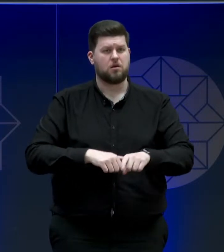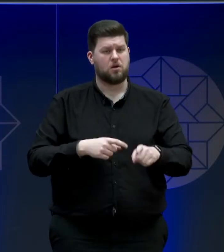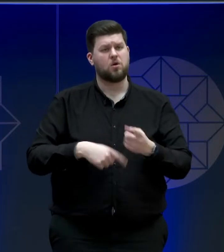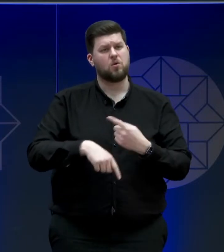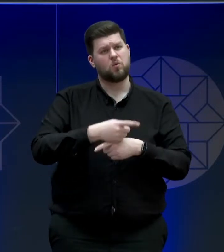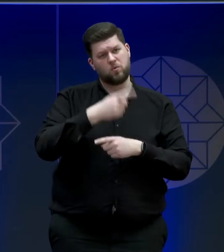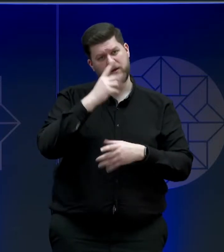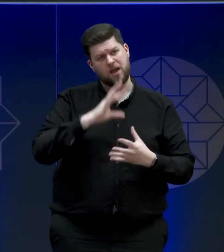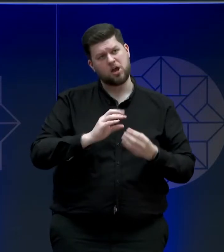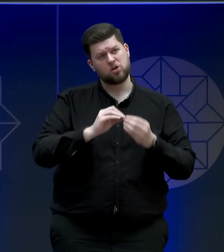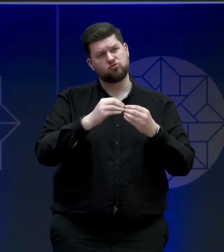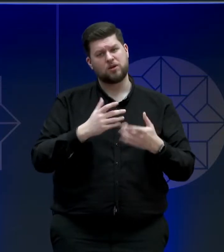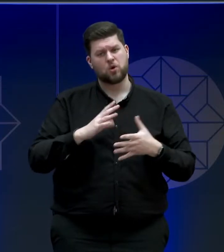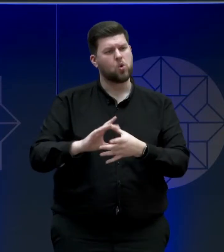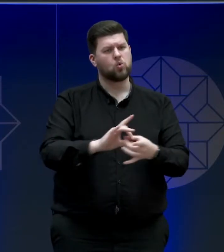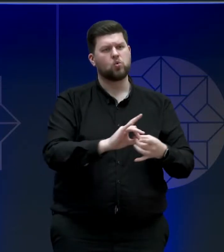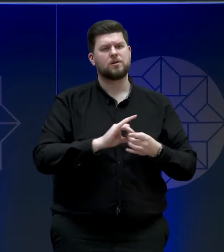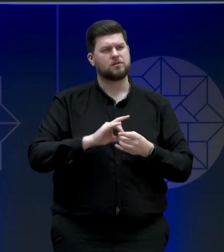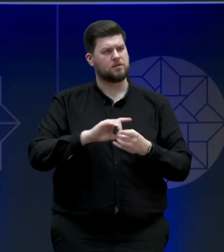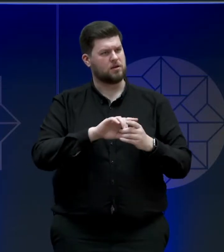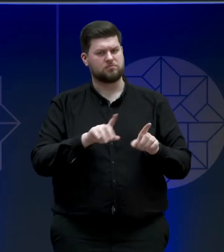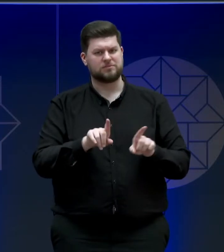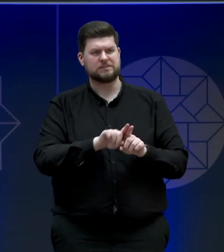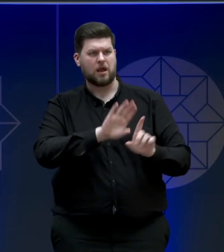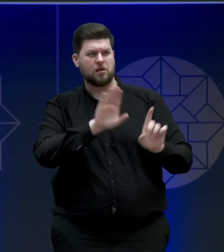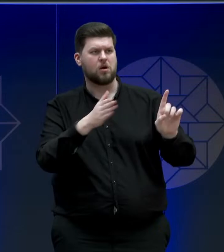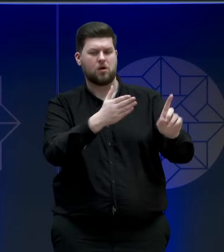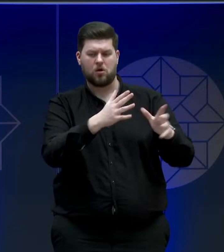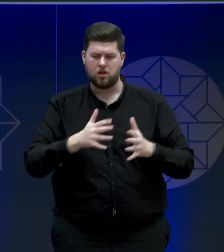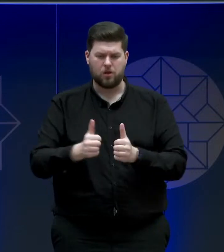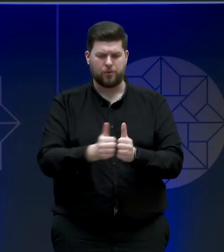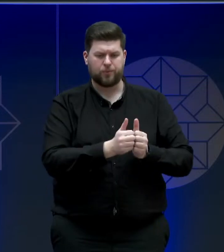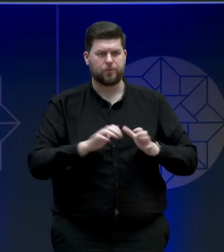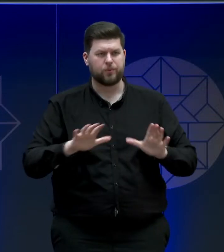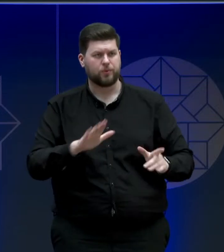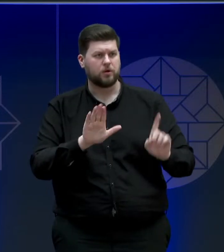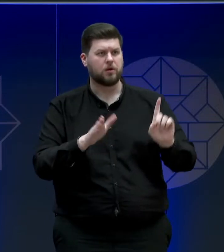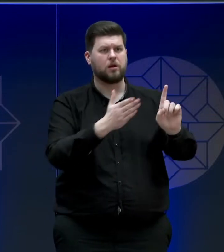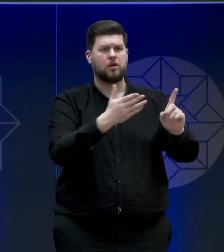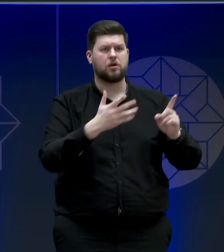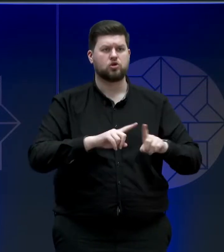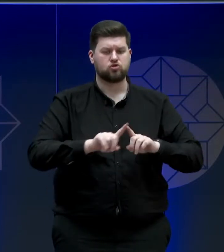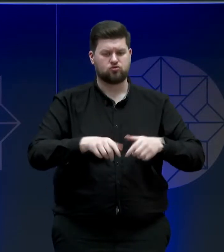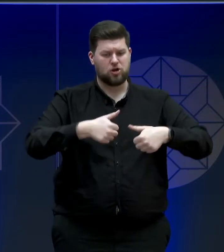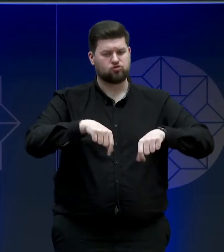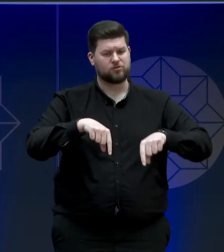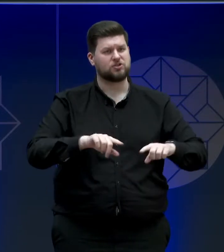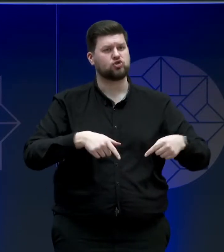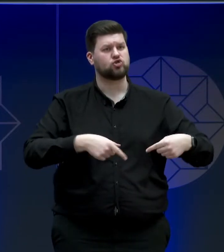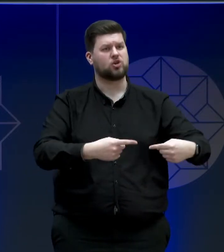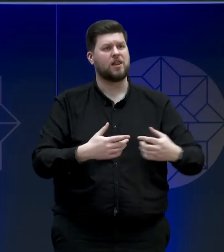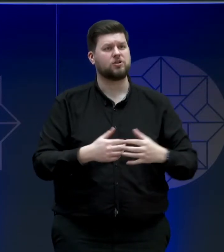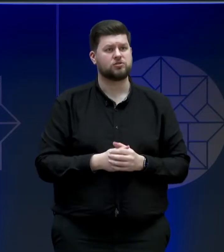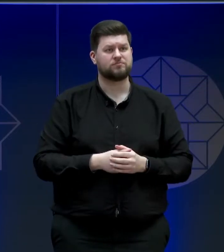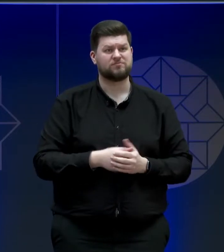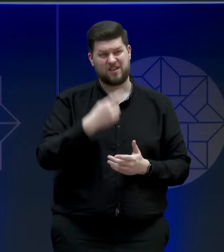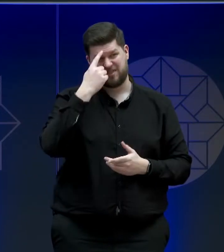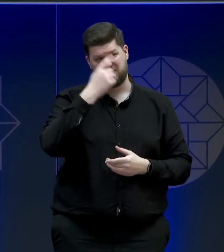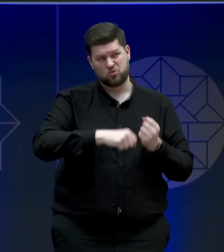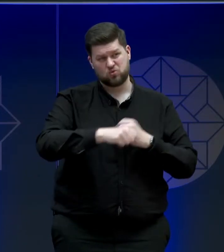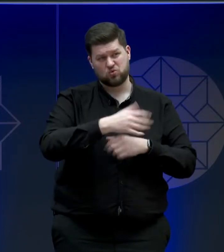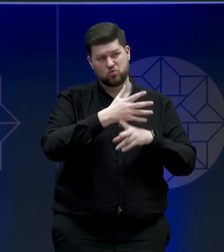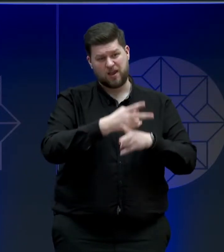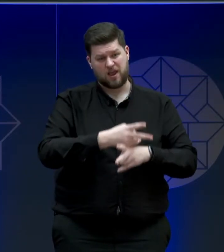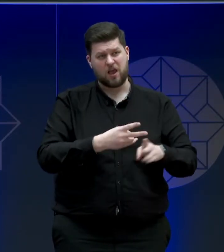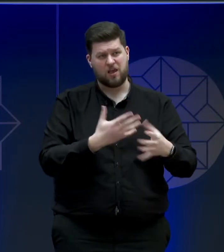a unity of purpose that we're all contributing through our different elements to addressing these challenges, and social care has got a fundamental role to